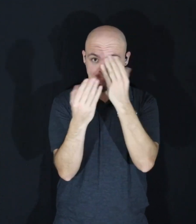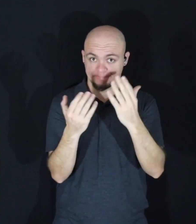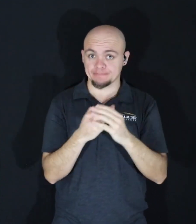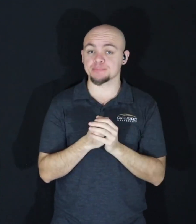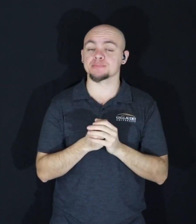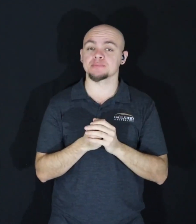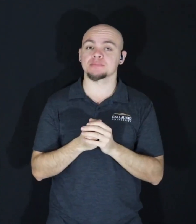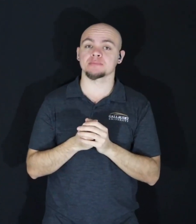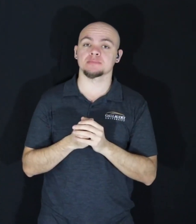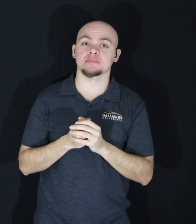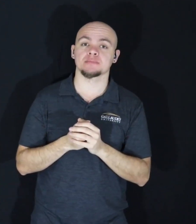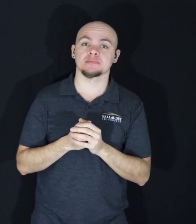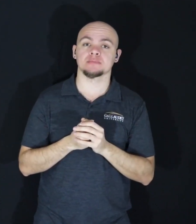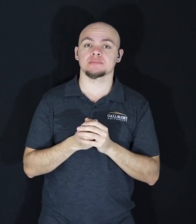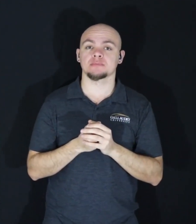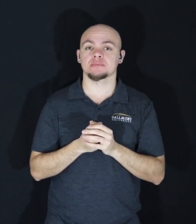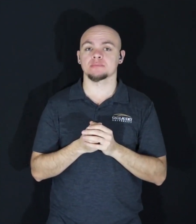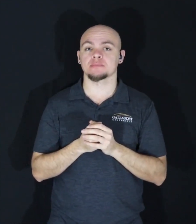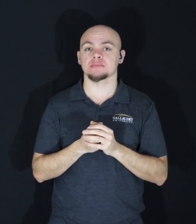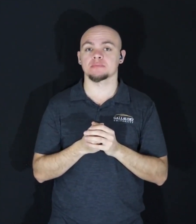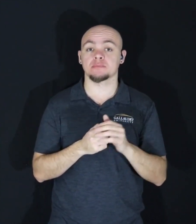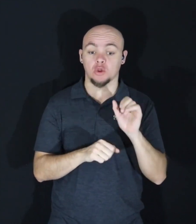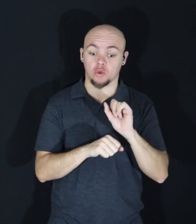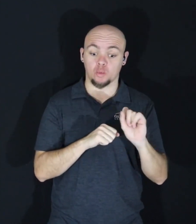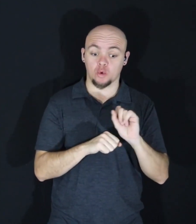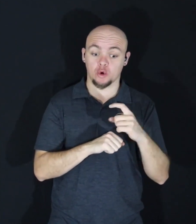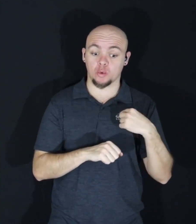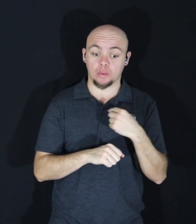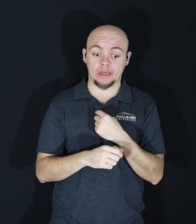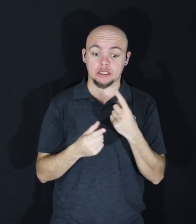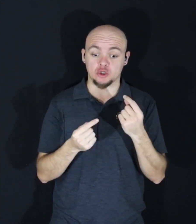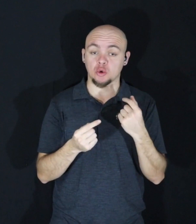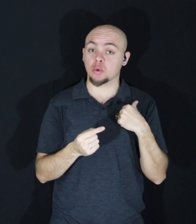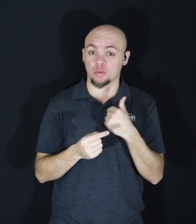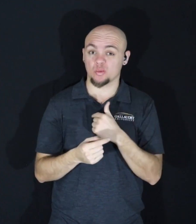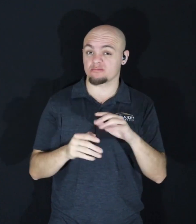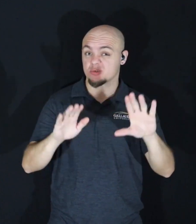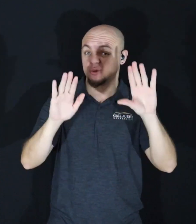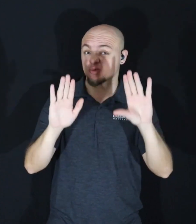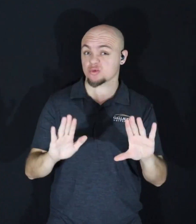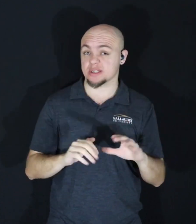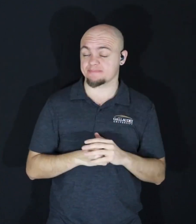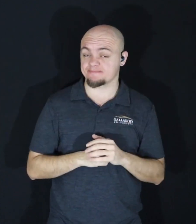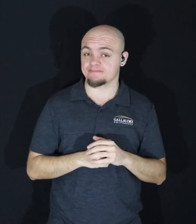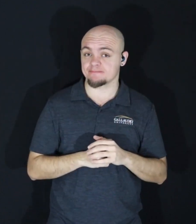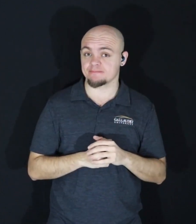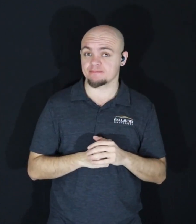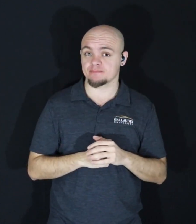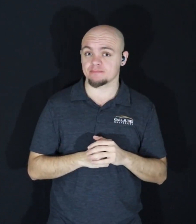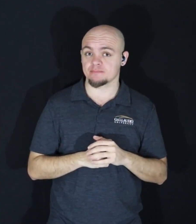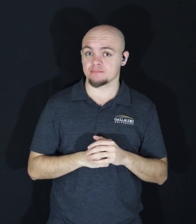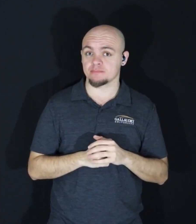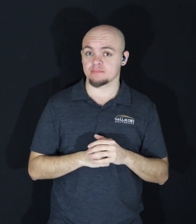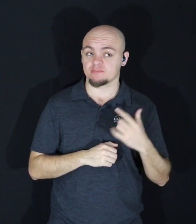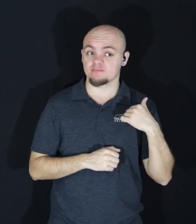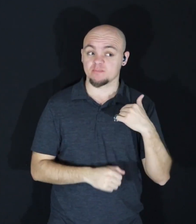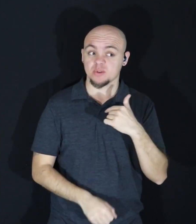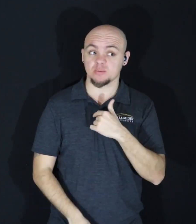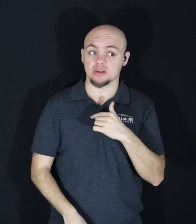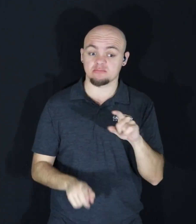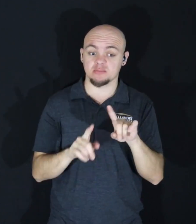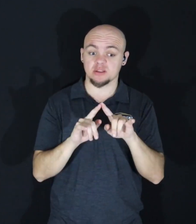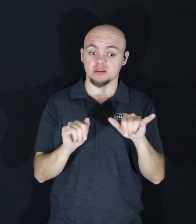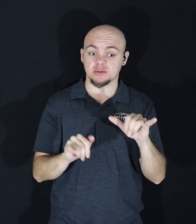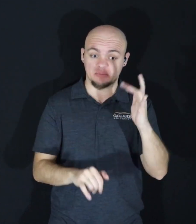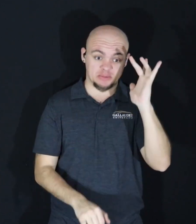We are great at the work that we do, and we are sick of it. I